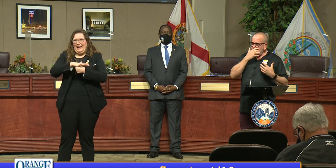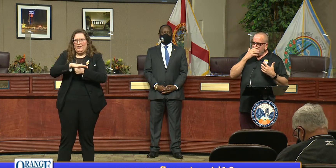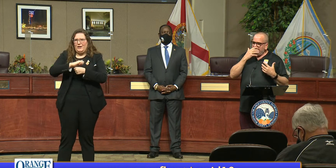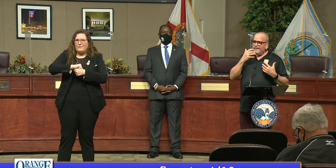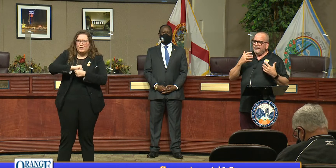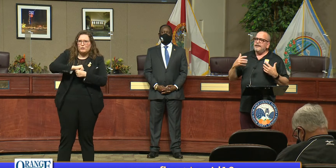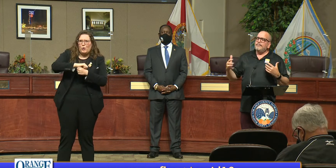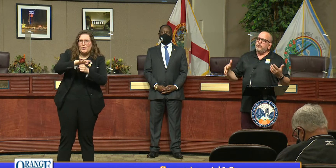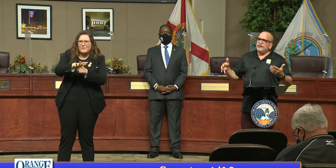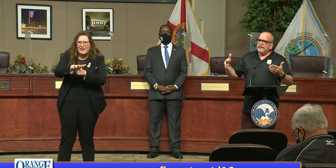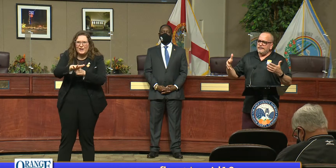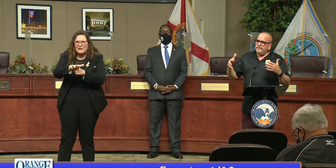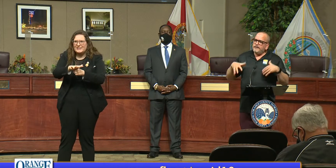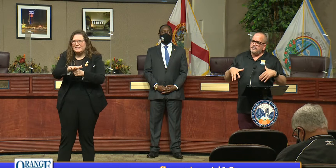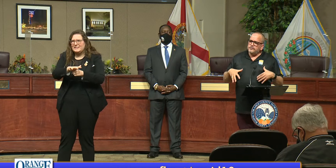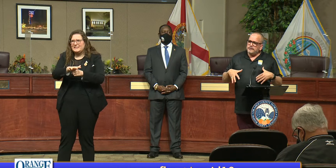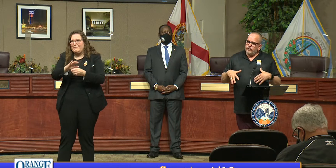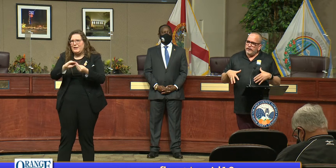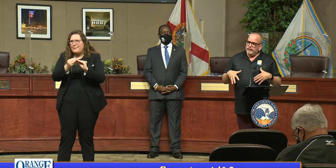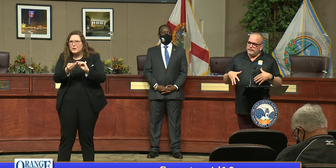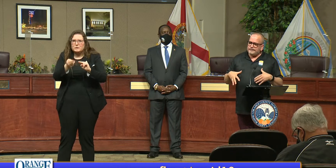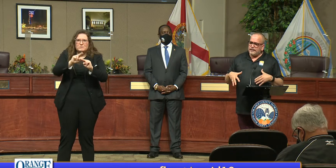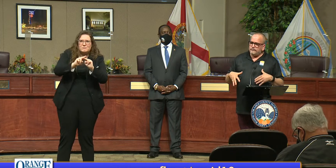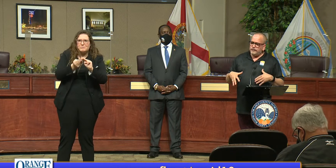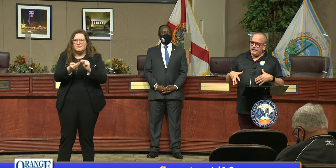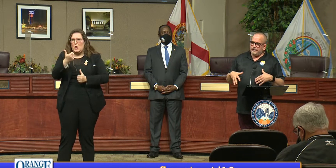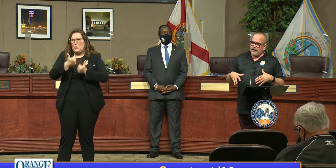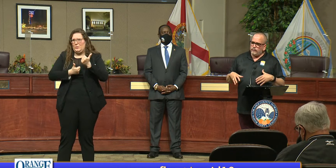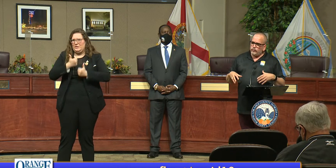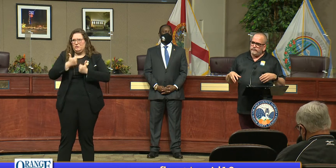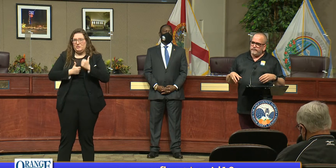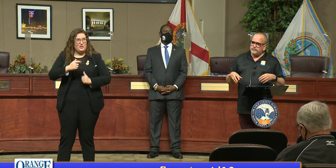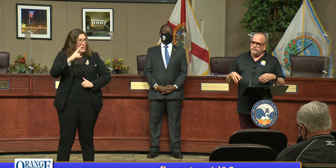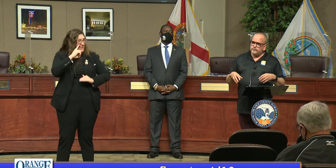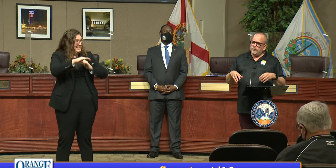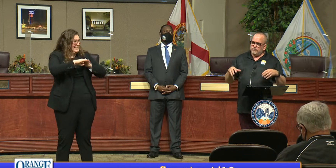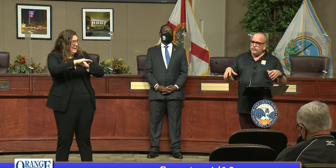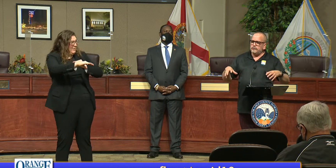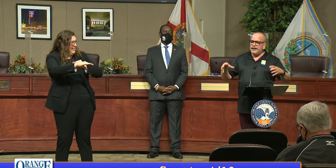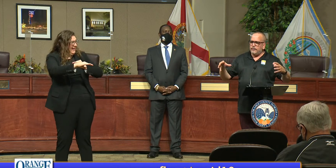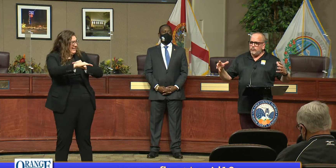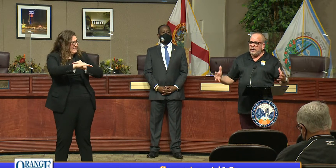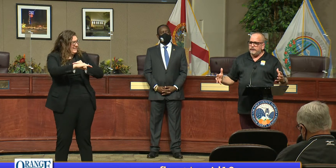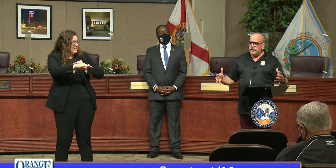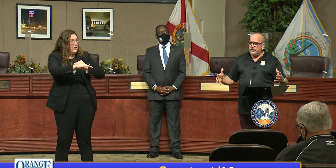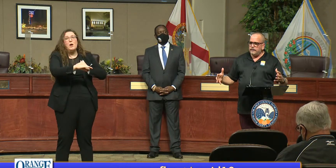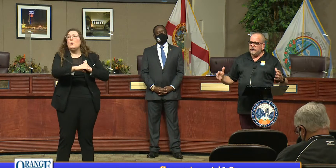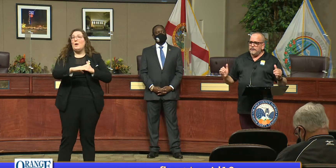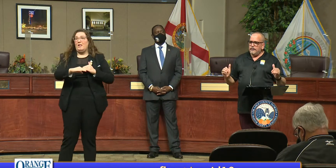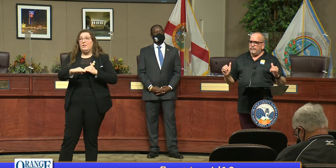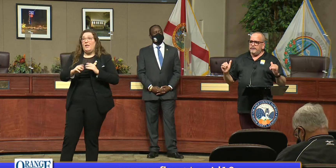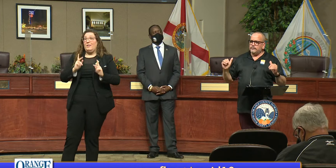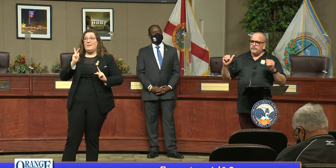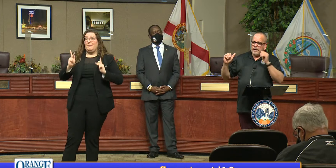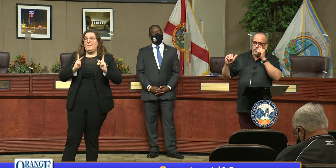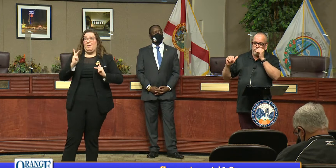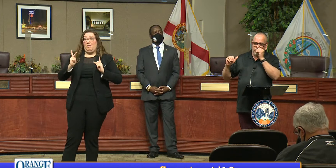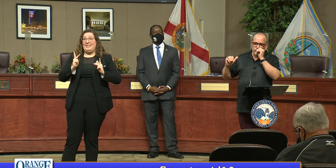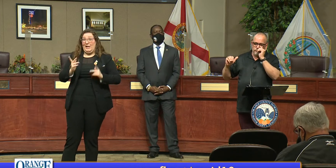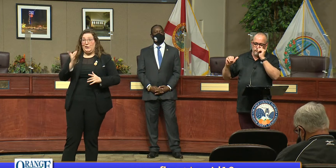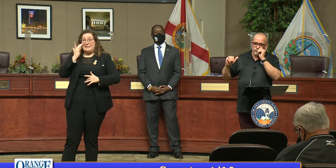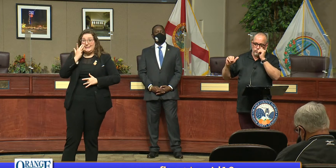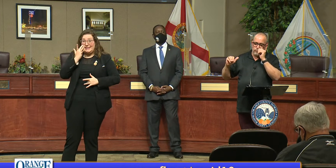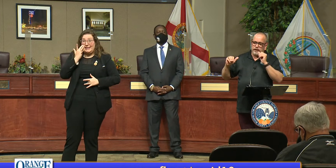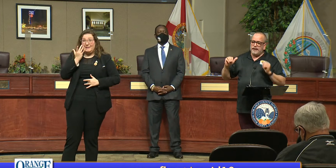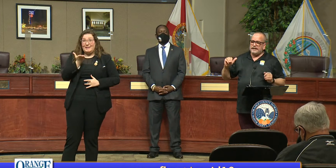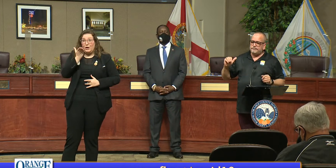but, well, the infections that we are start to getting now were infections mostly acquired here, because now we are going